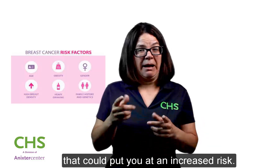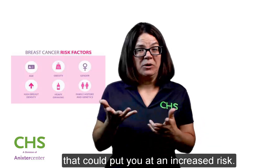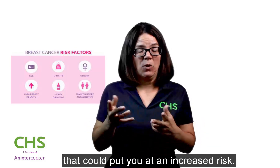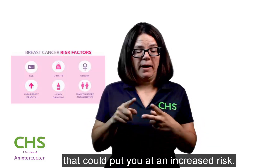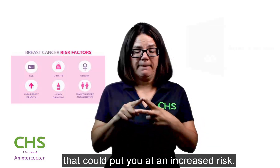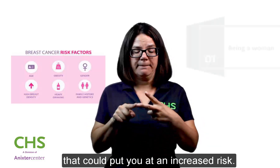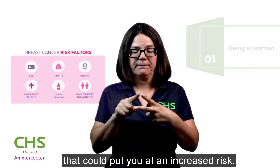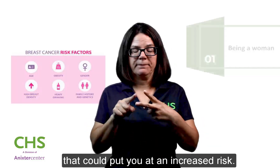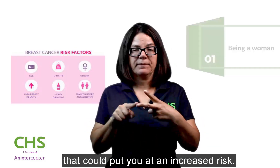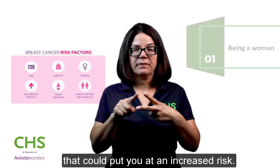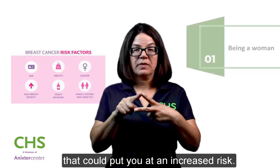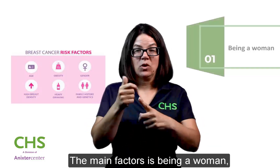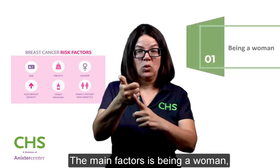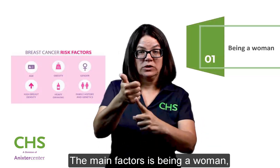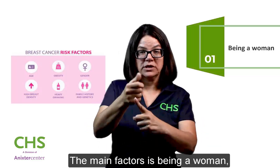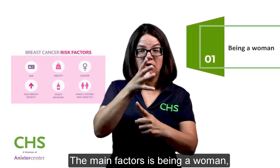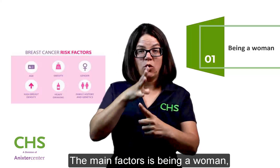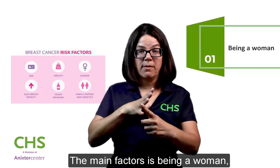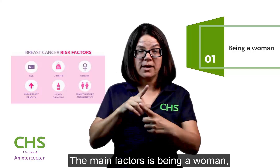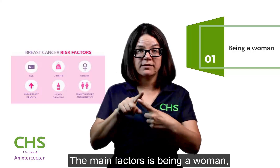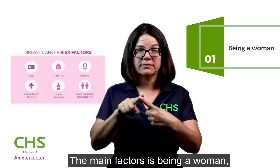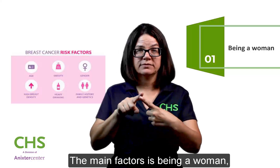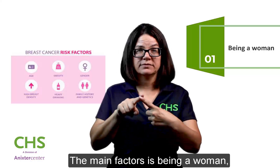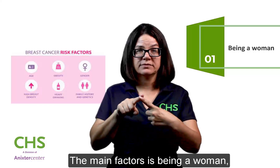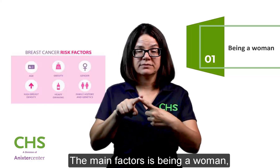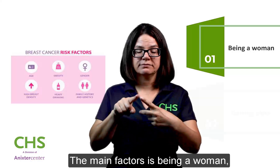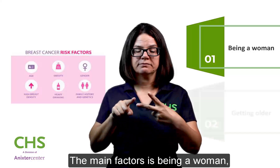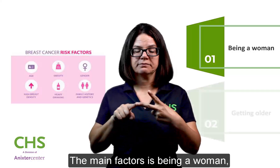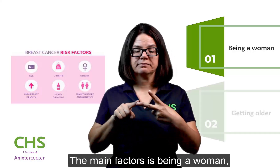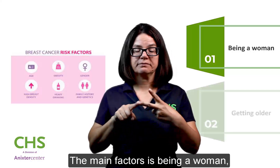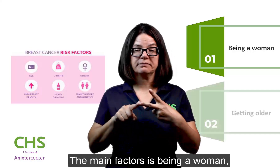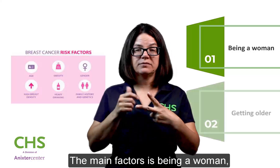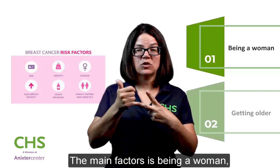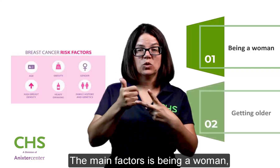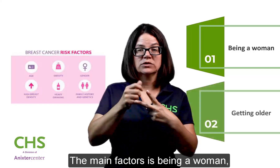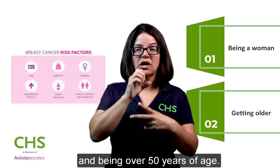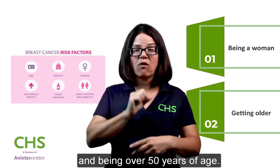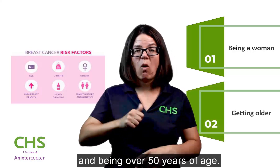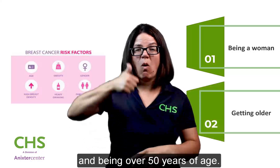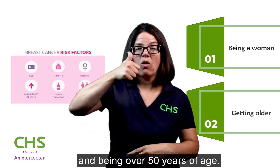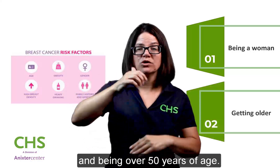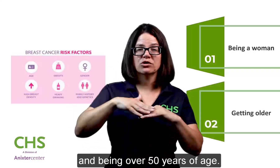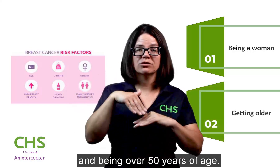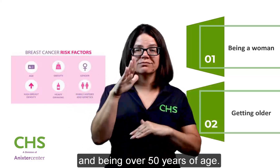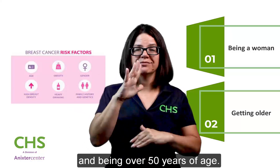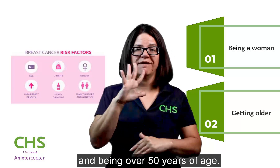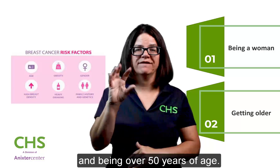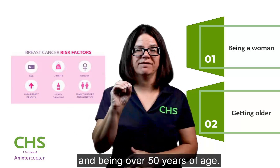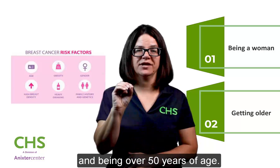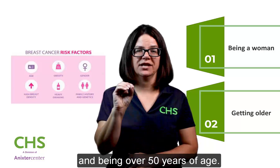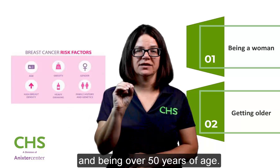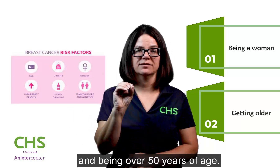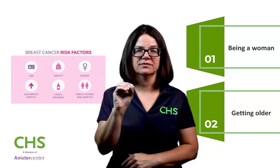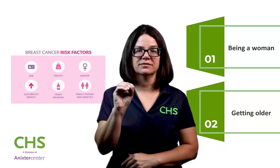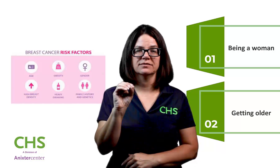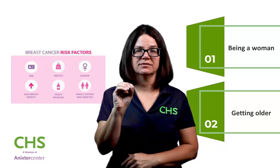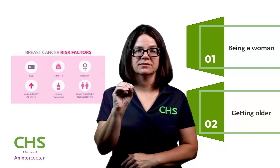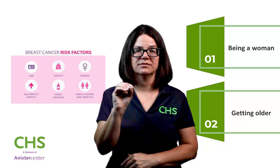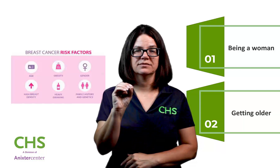an increased risk. The main factors is being a woman and being over 50 years of